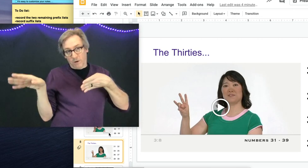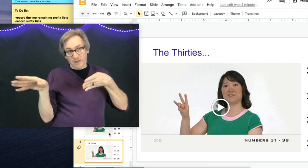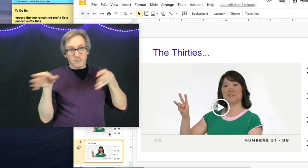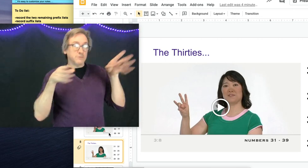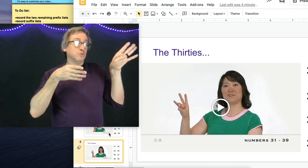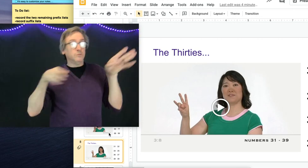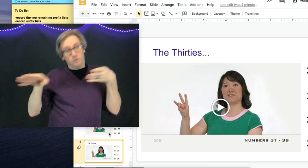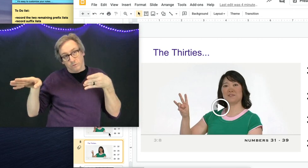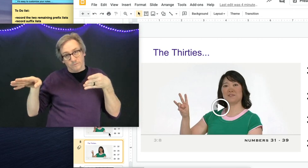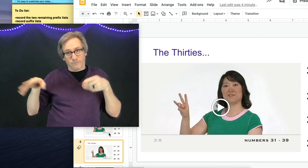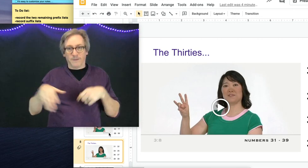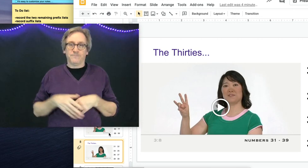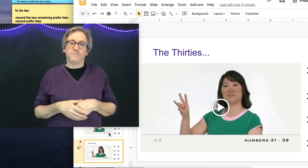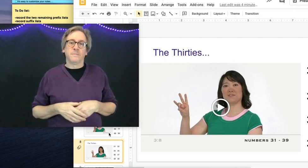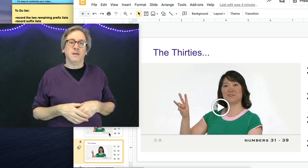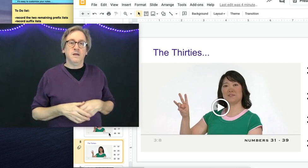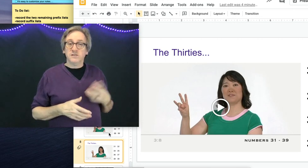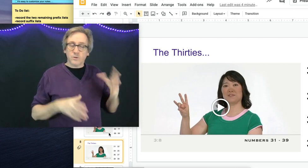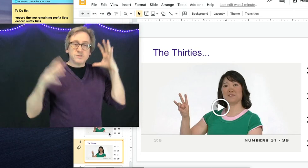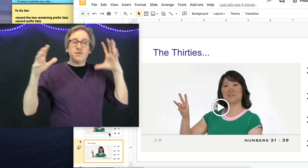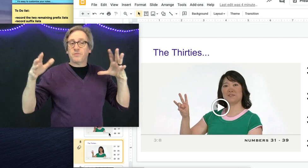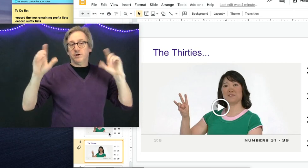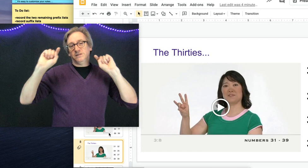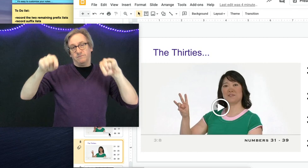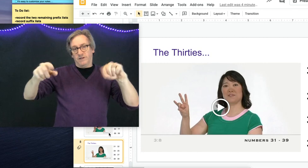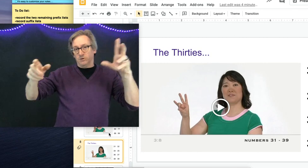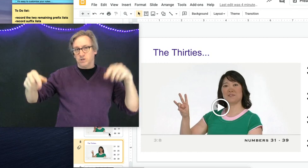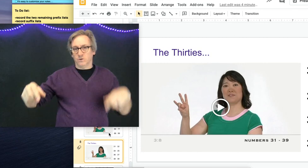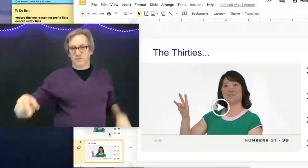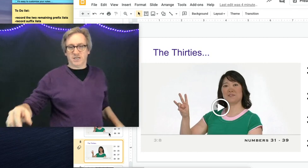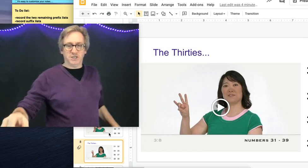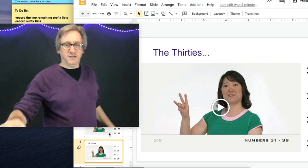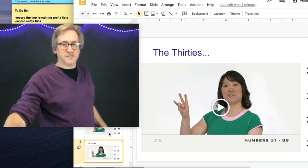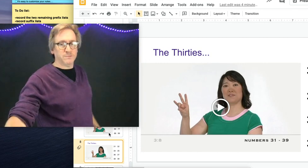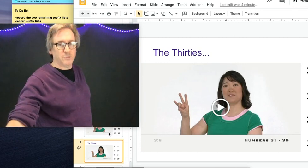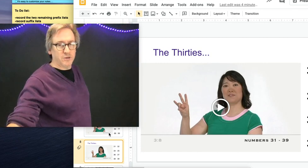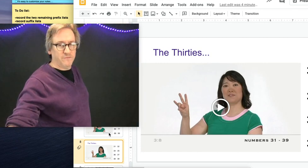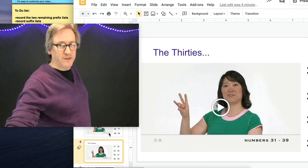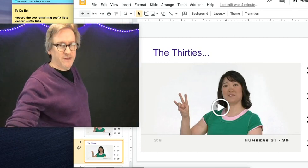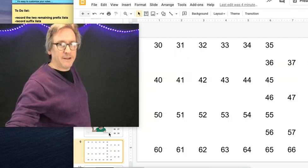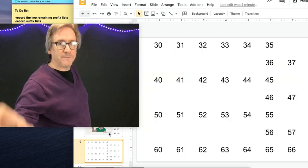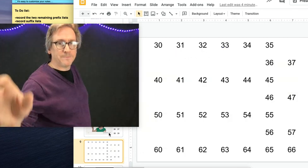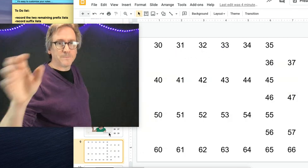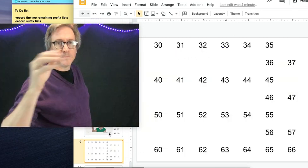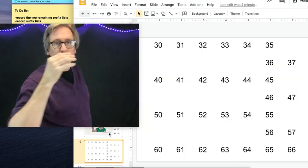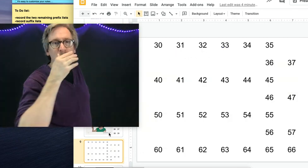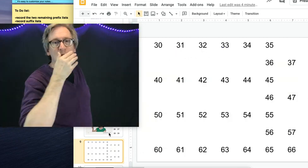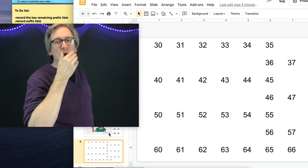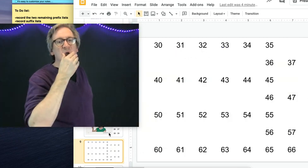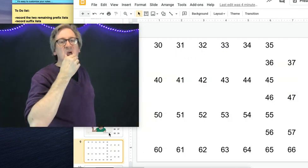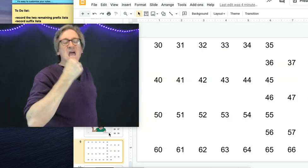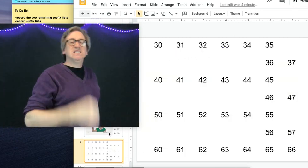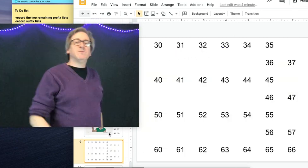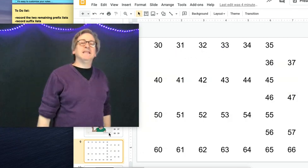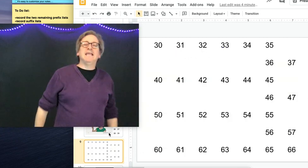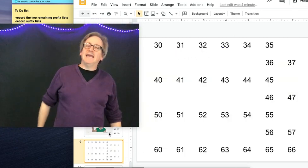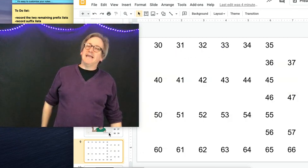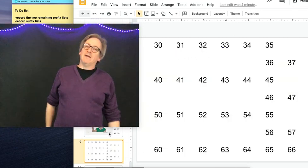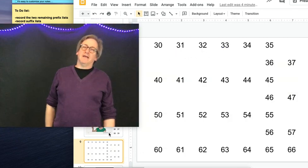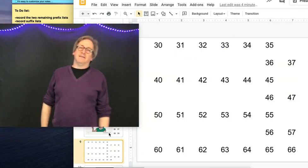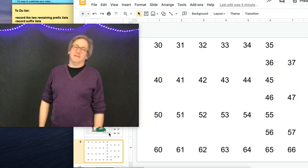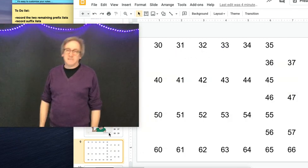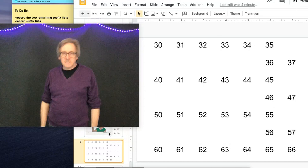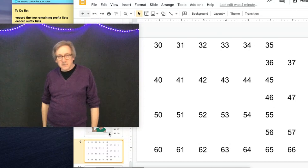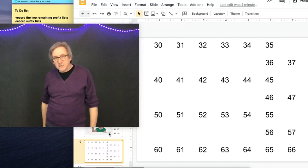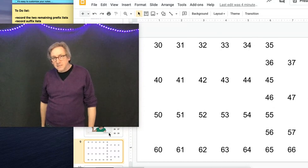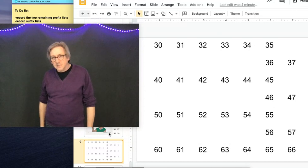digit, right? So those are the 30s. Video shows, and she gives some good feedback. So I laid it